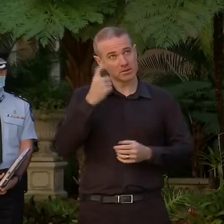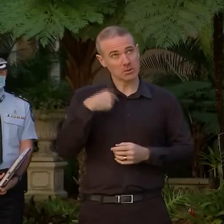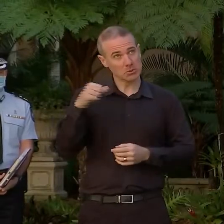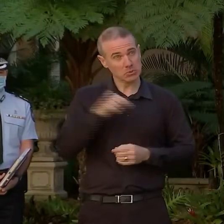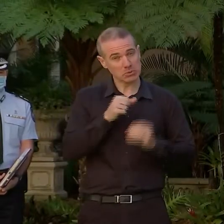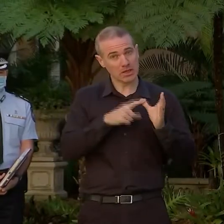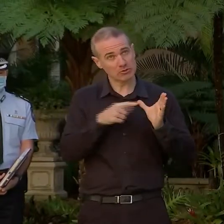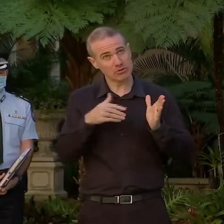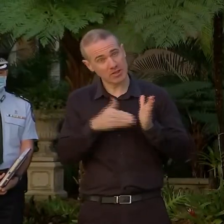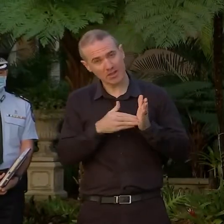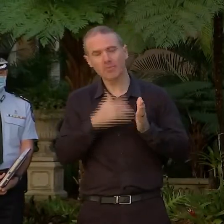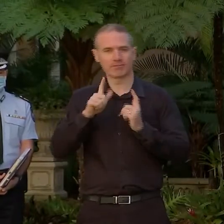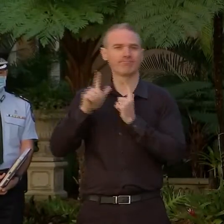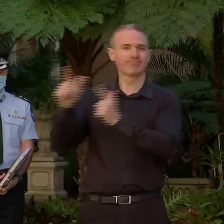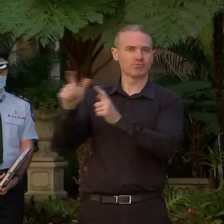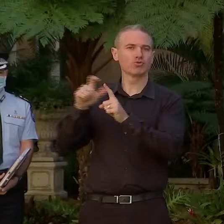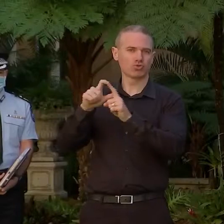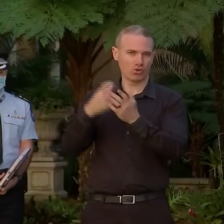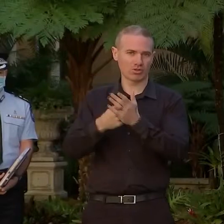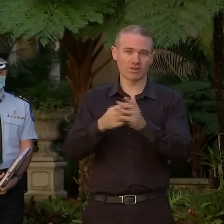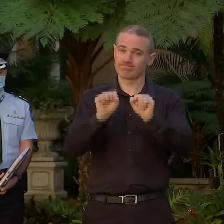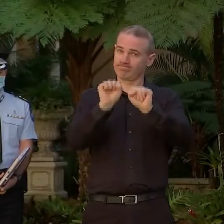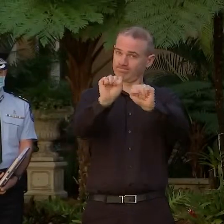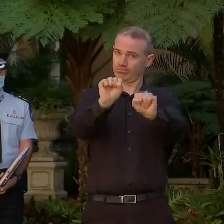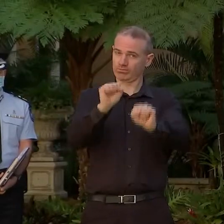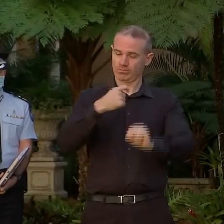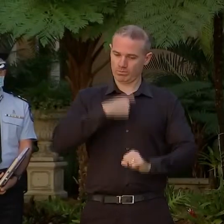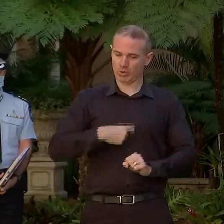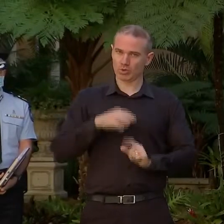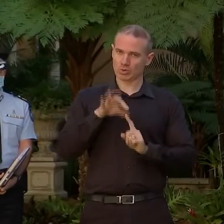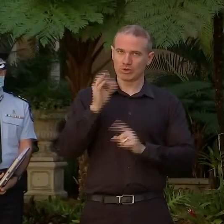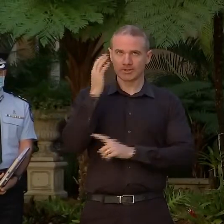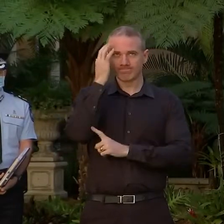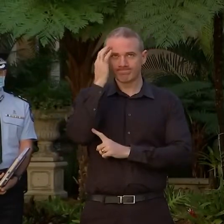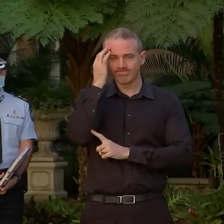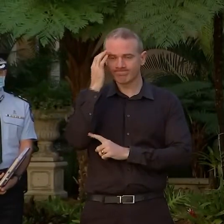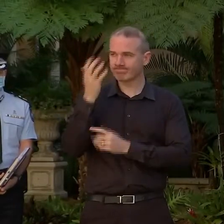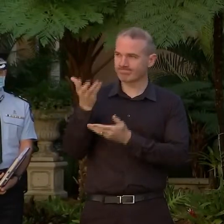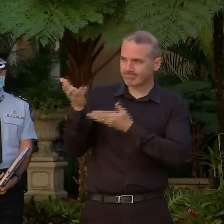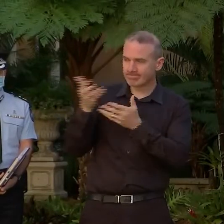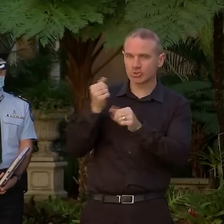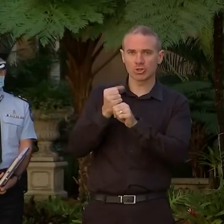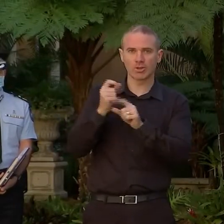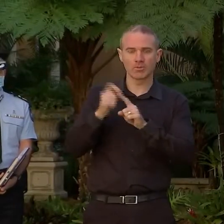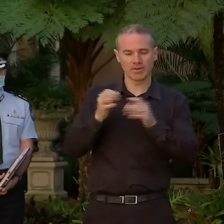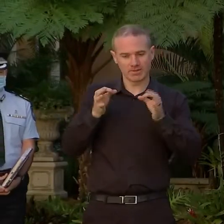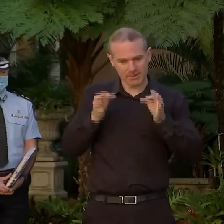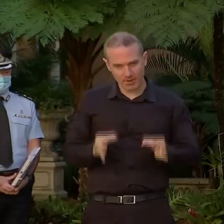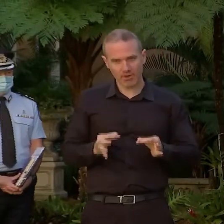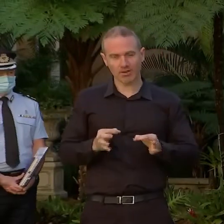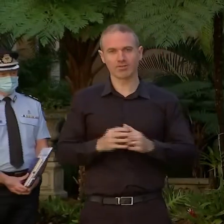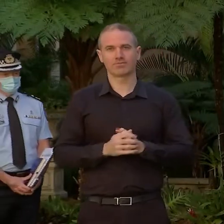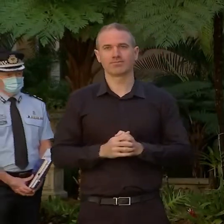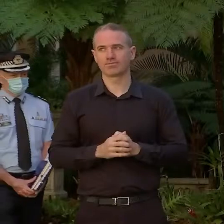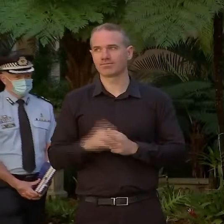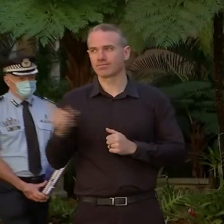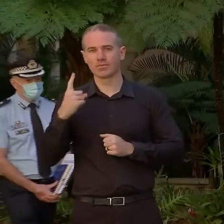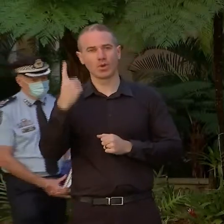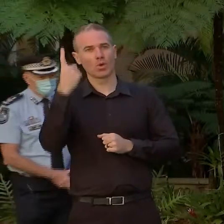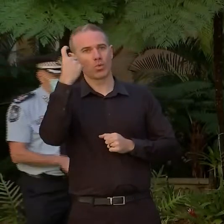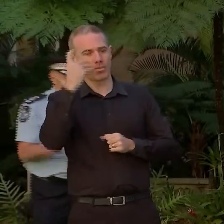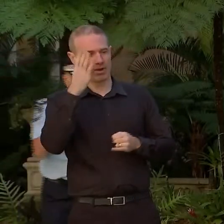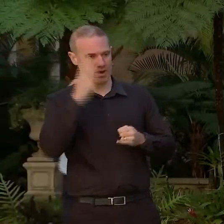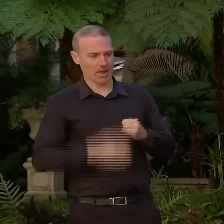accessing AstraZeneca. It is a personal choice and one that needs to be made with your GP. One last one for the Deputy Commissioner.